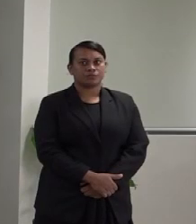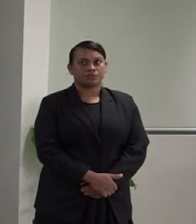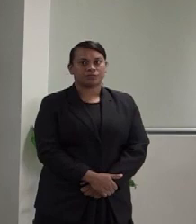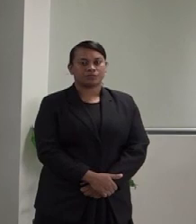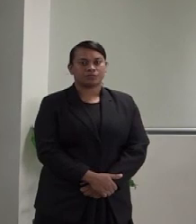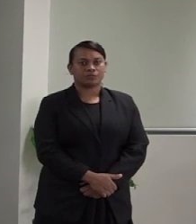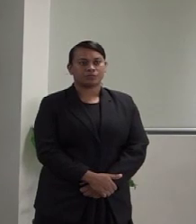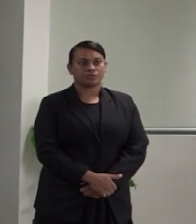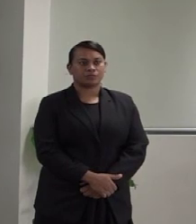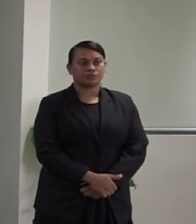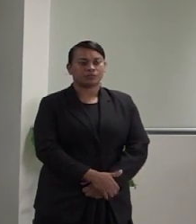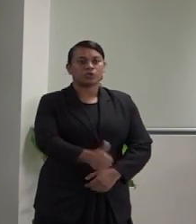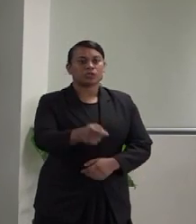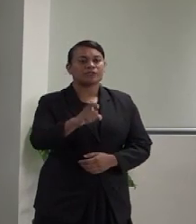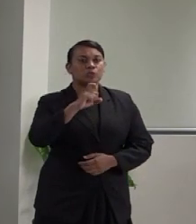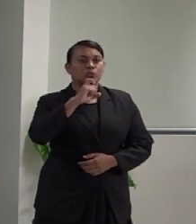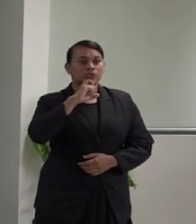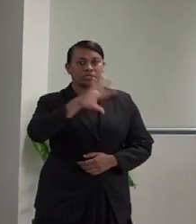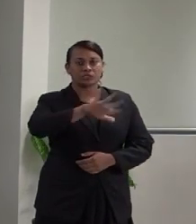Afternoon, everyone.